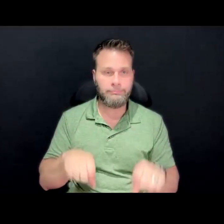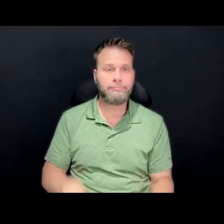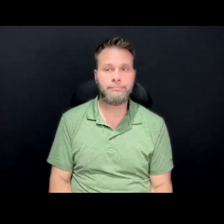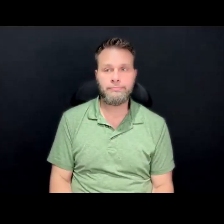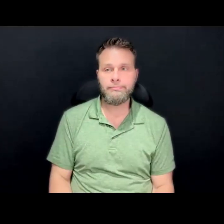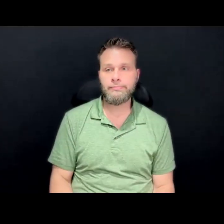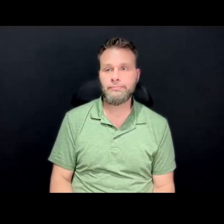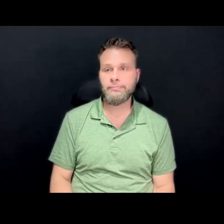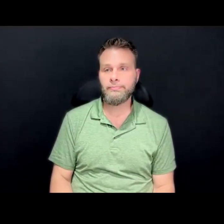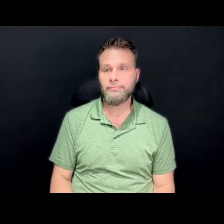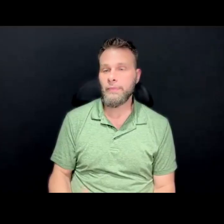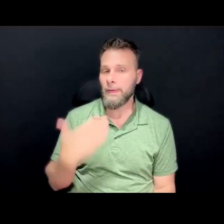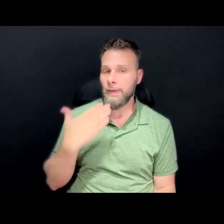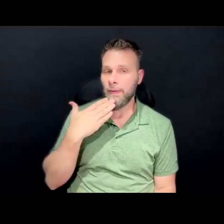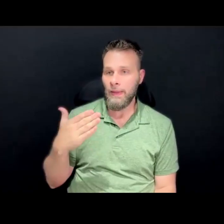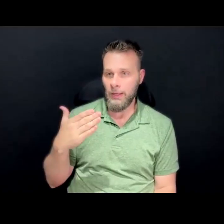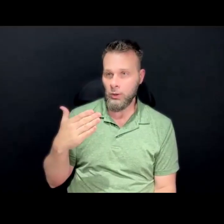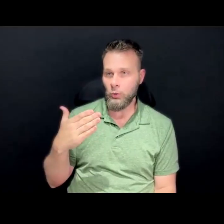Thank you, Jelani.